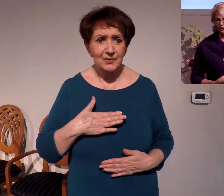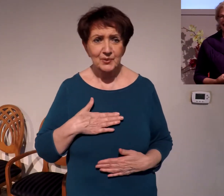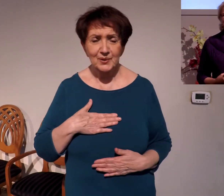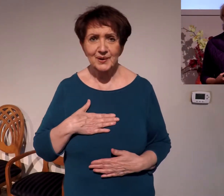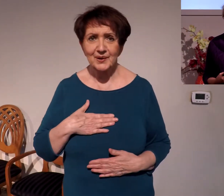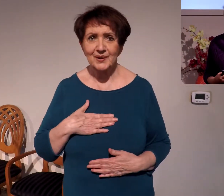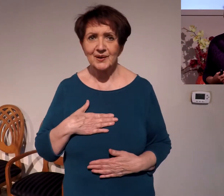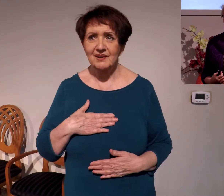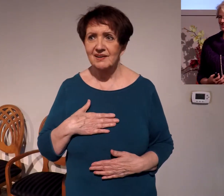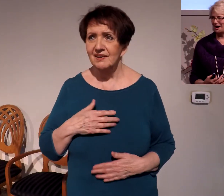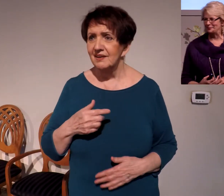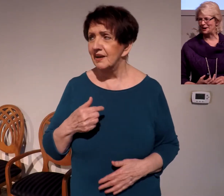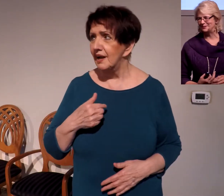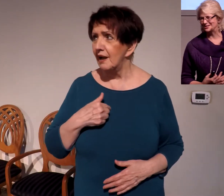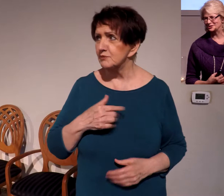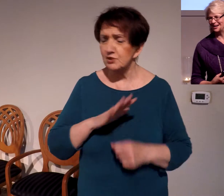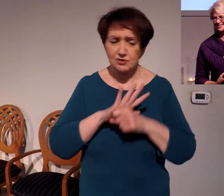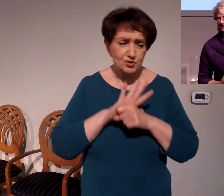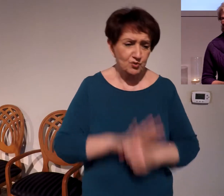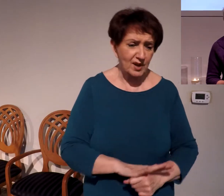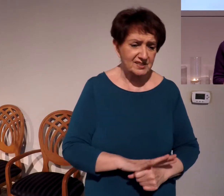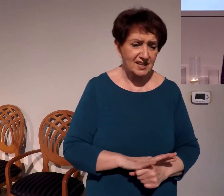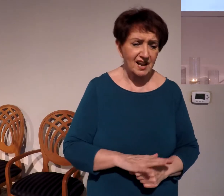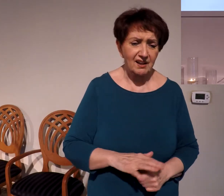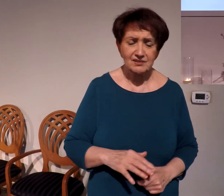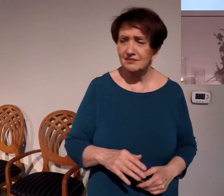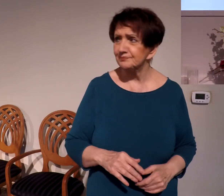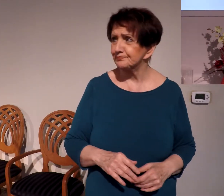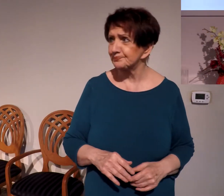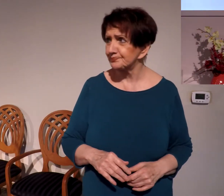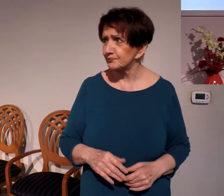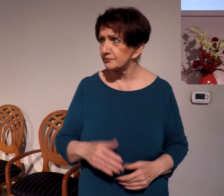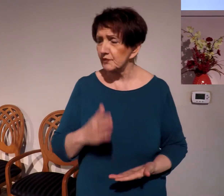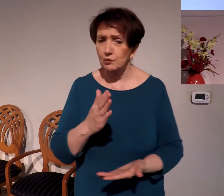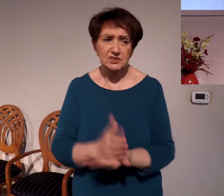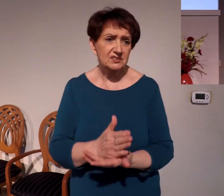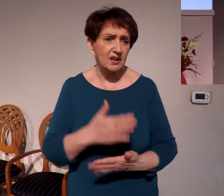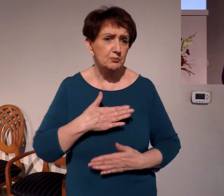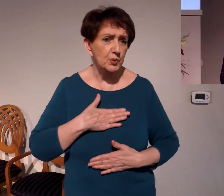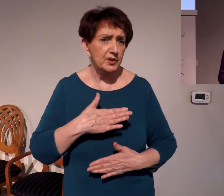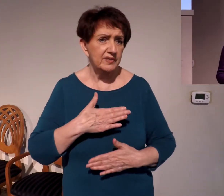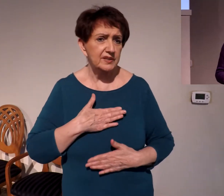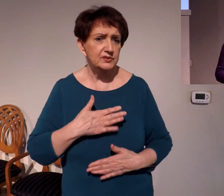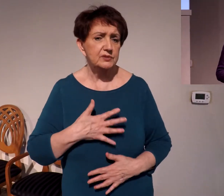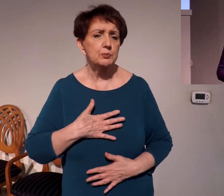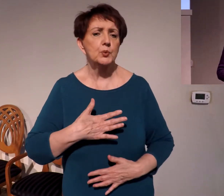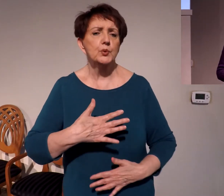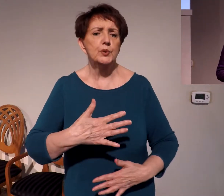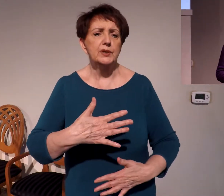Are we so anxious and stressed out about being stressed and anxious that we've stopped breathing? Okay, everybody belly breathe.